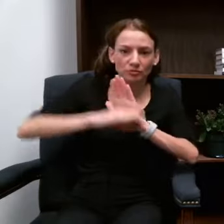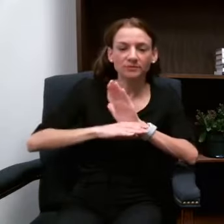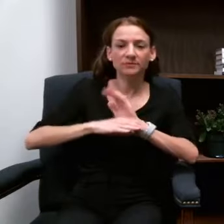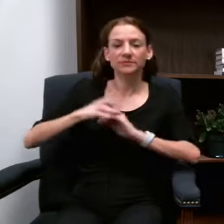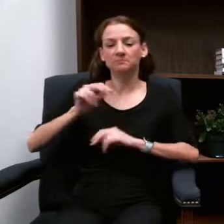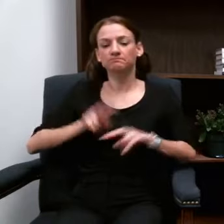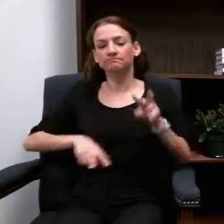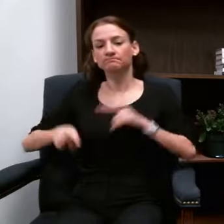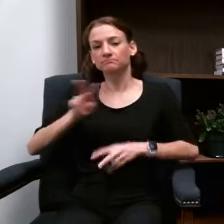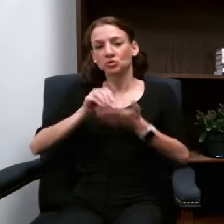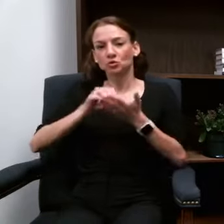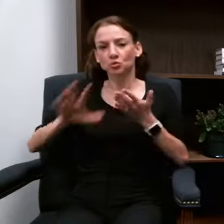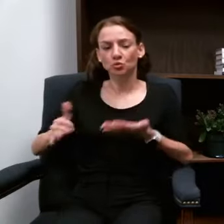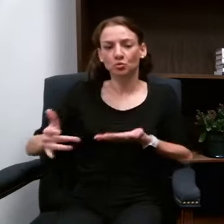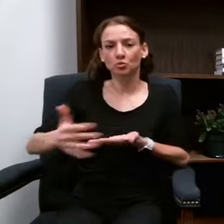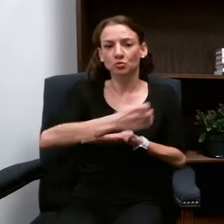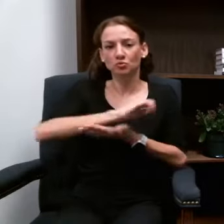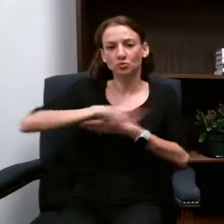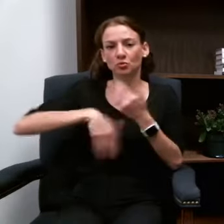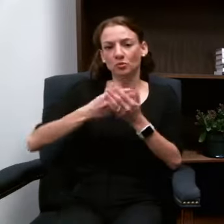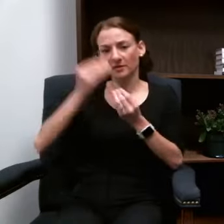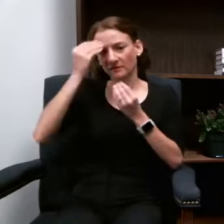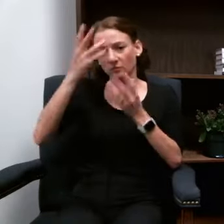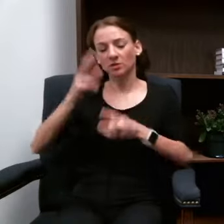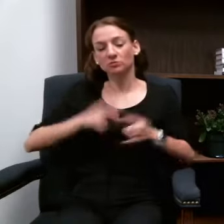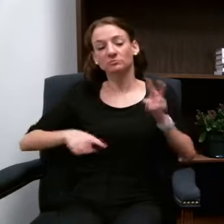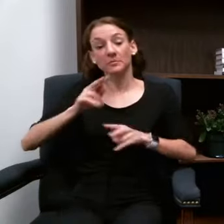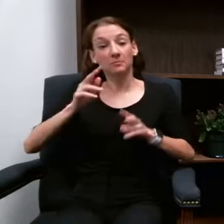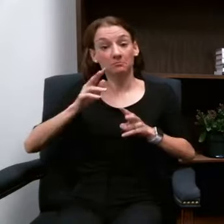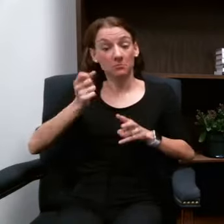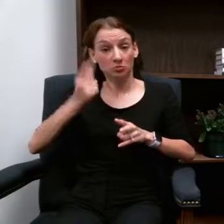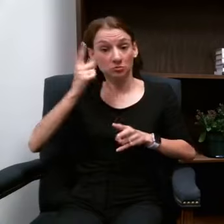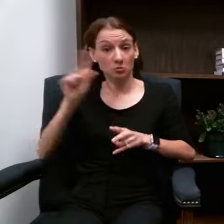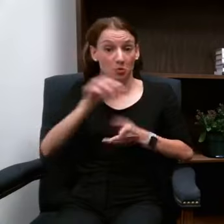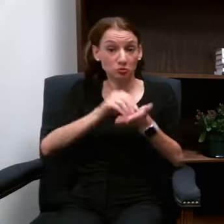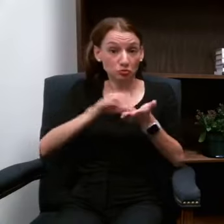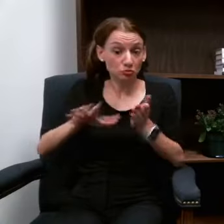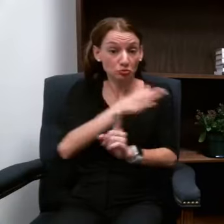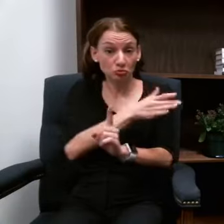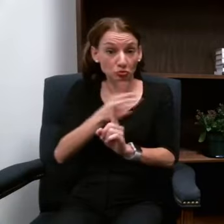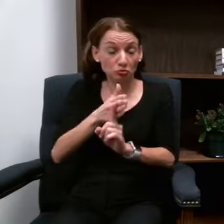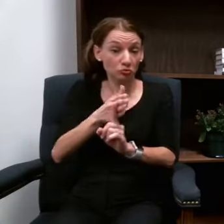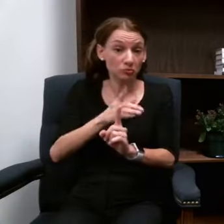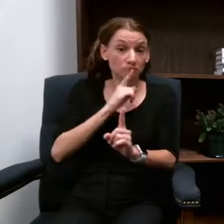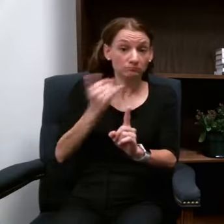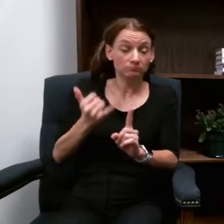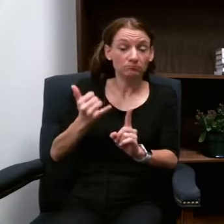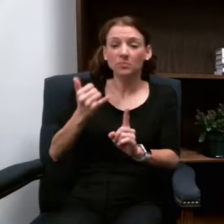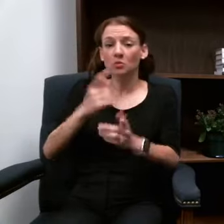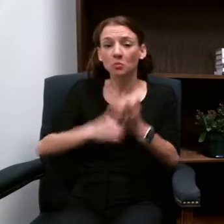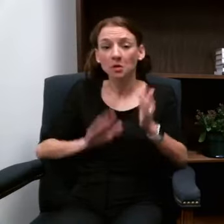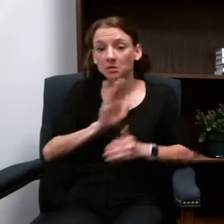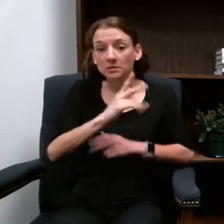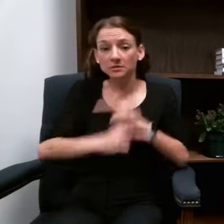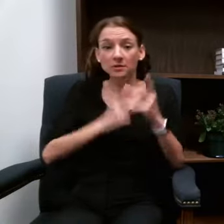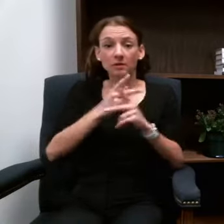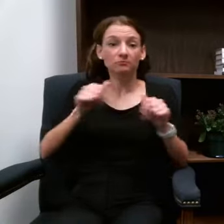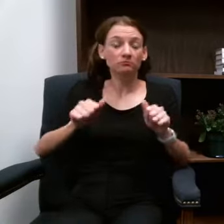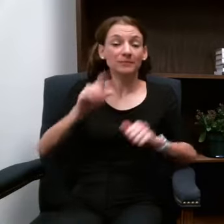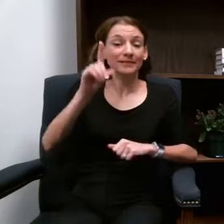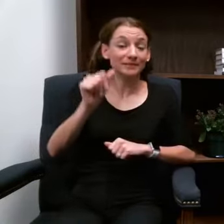observations of the student to really understand where the student is, what is the nature of the disability,